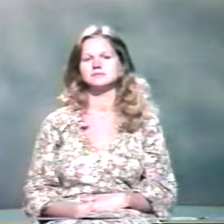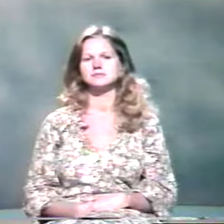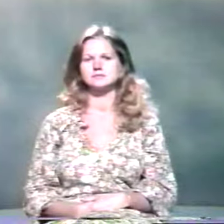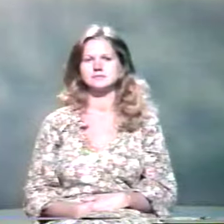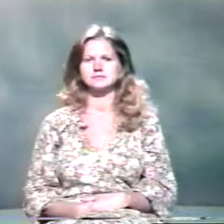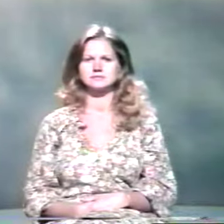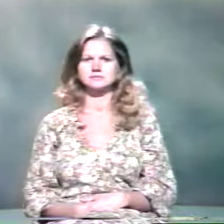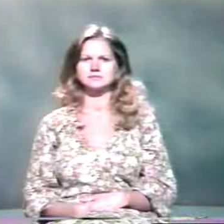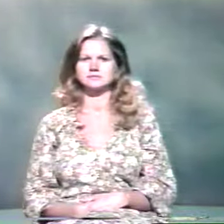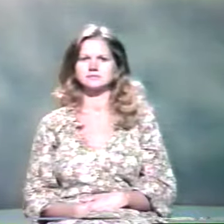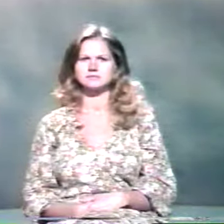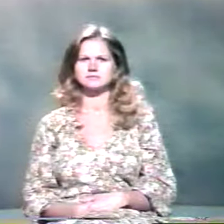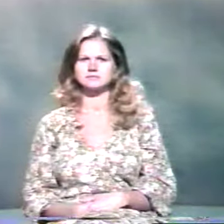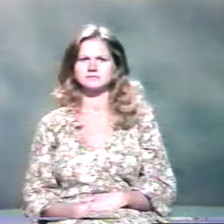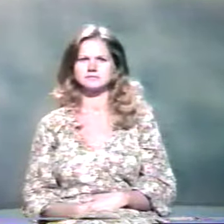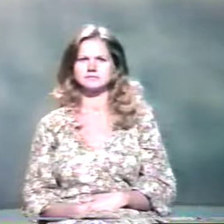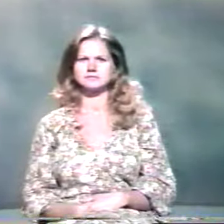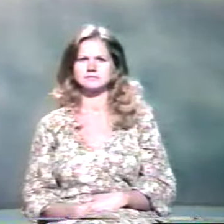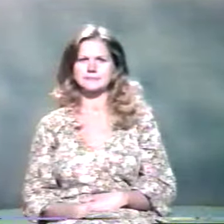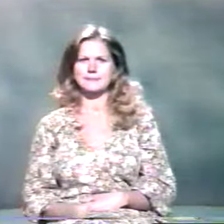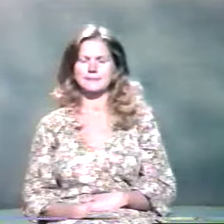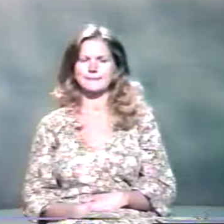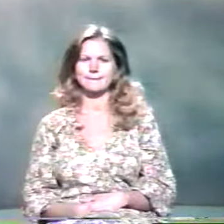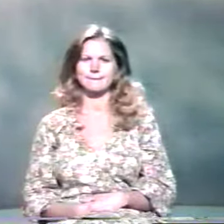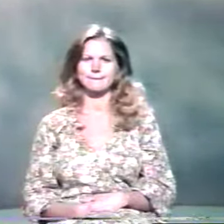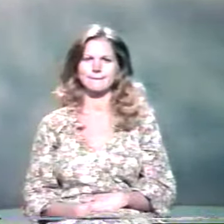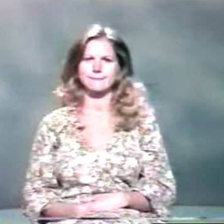made, carefully explaining to her children about swimming.